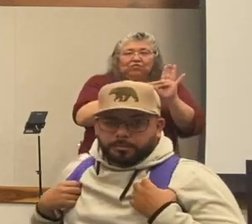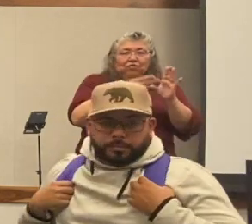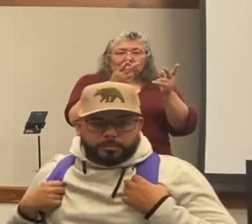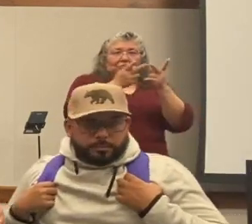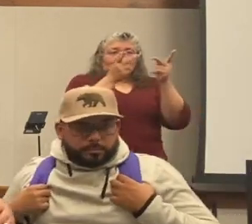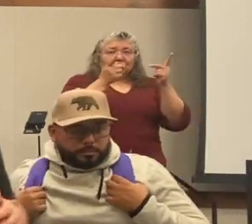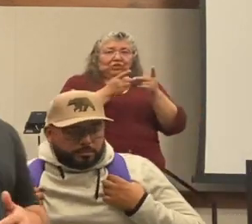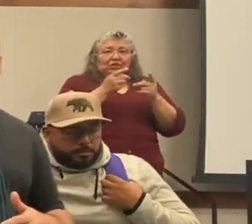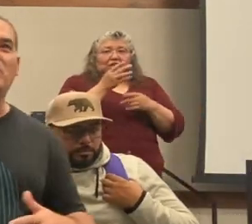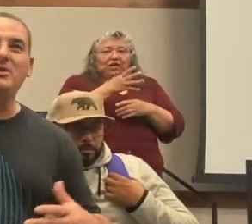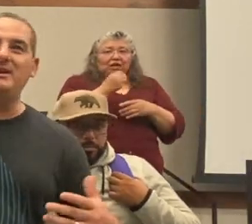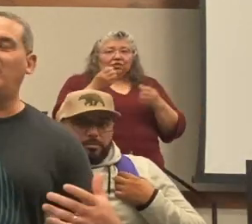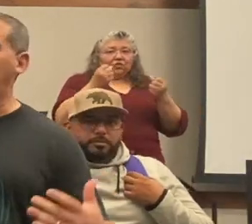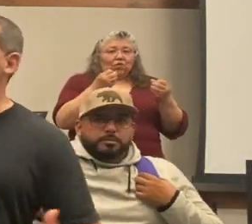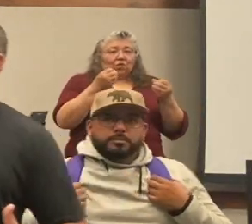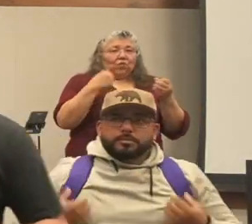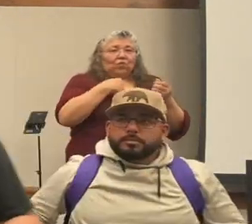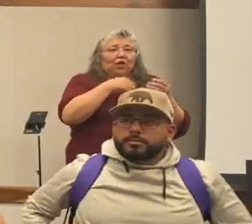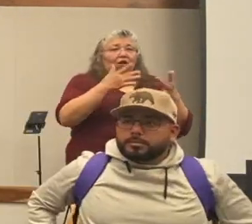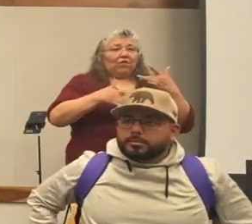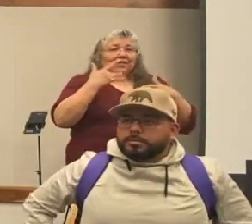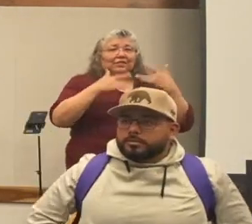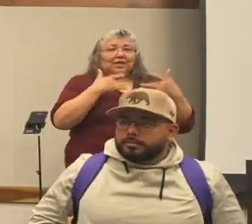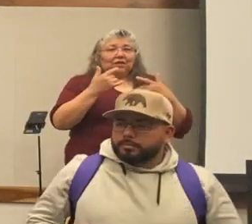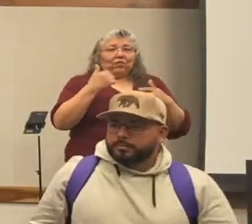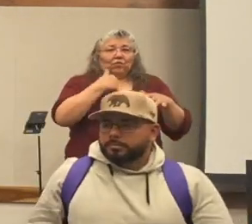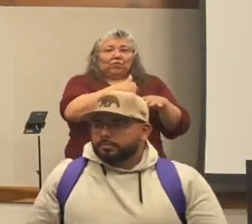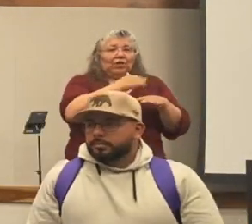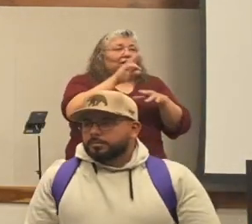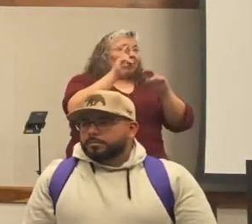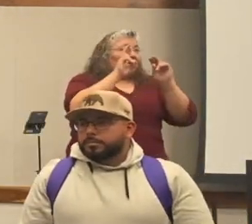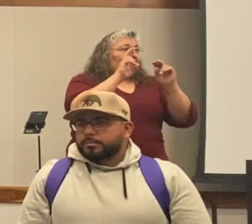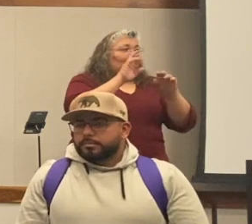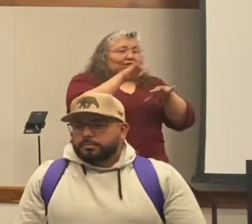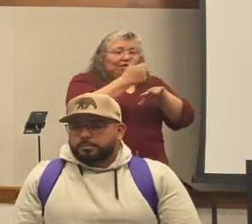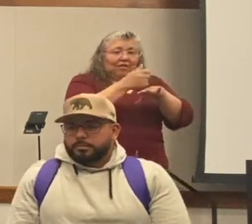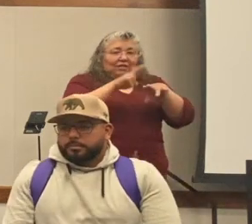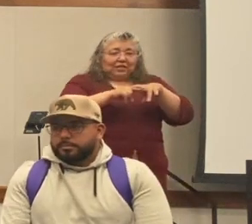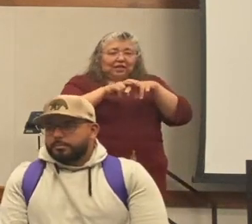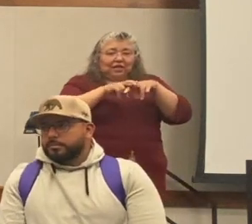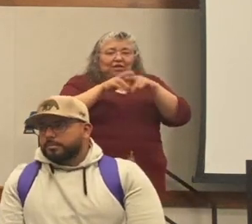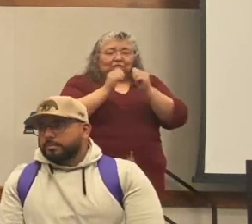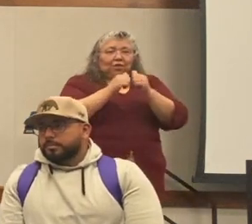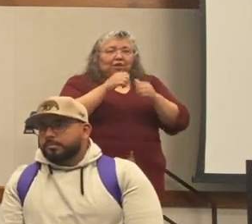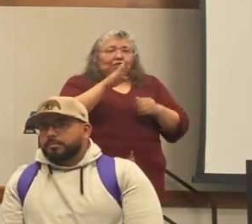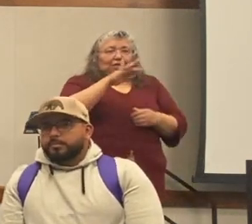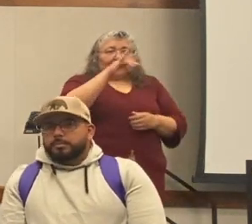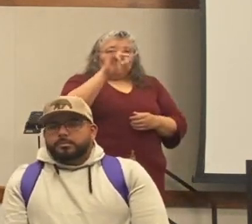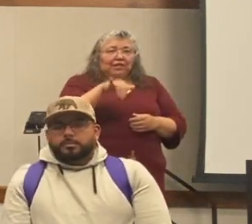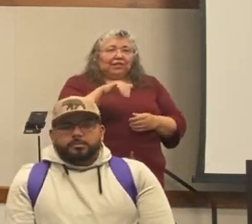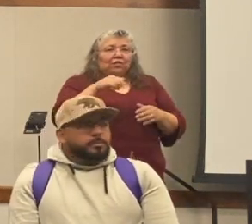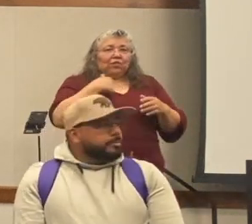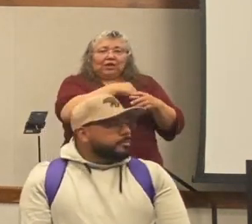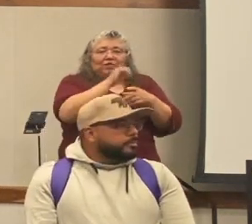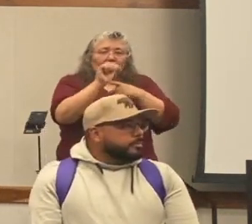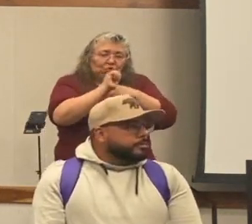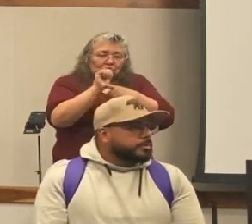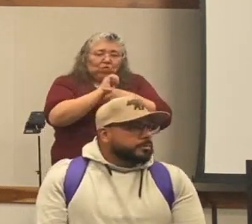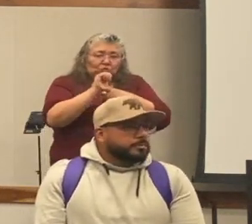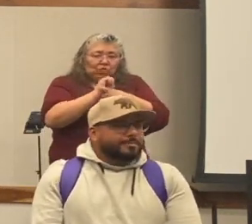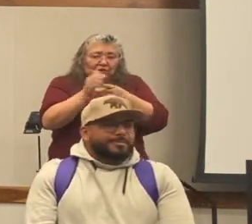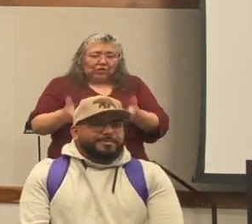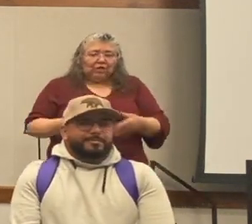position. And so we are excited. We have sat down with Billy. We have drilled him. We